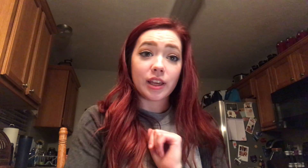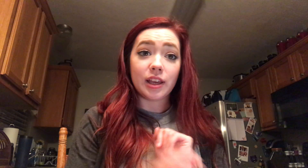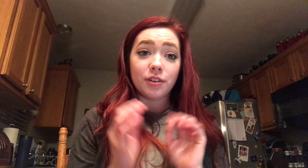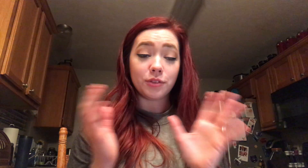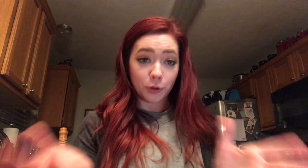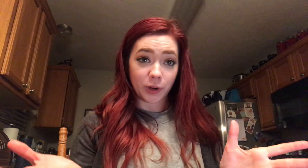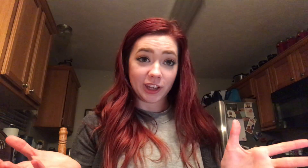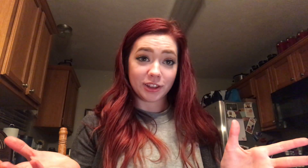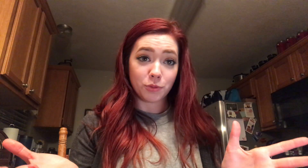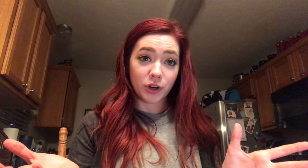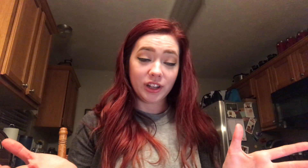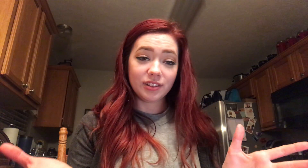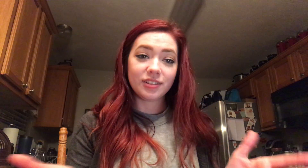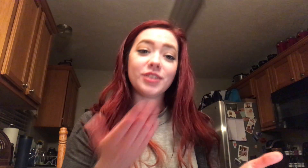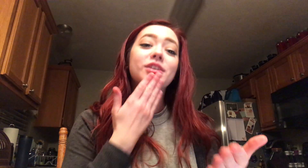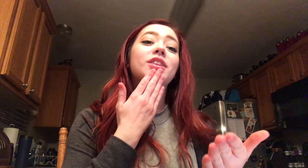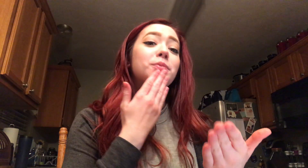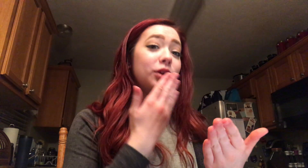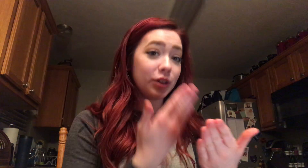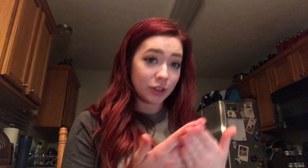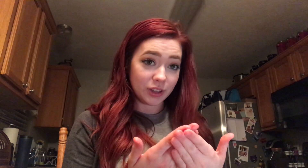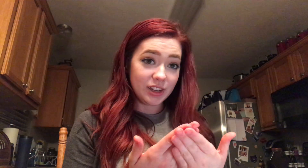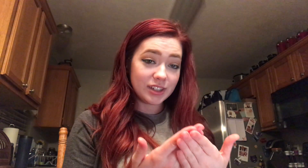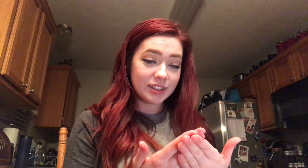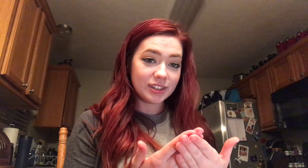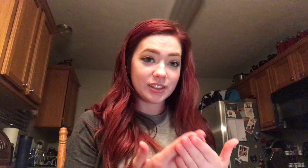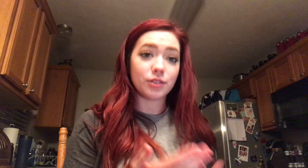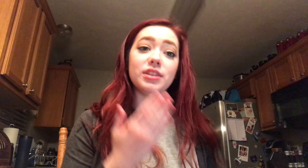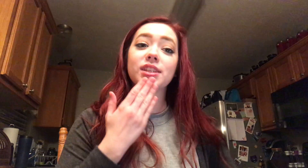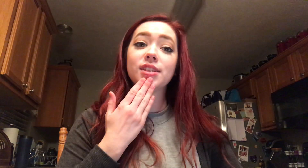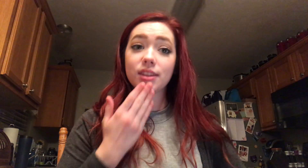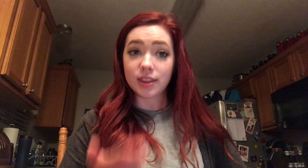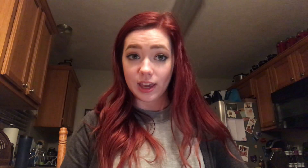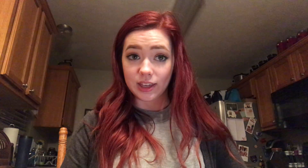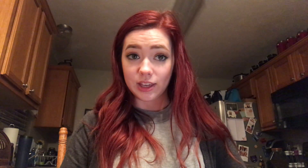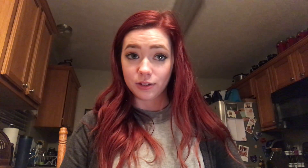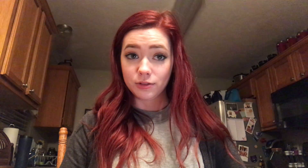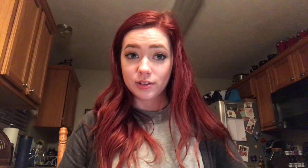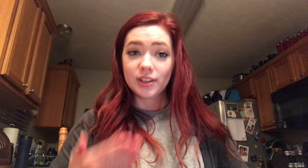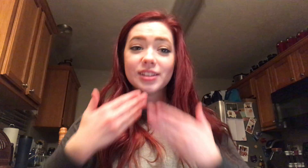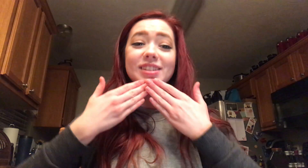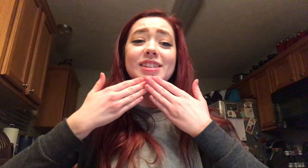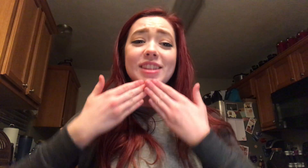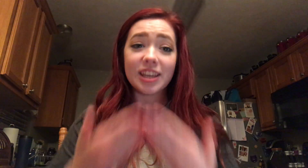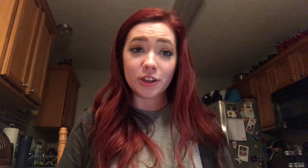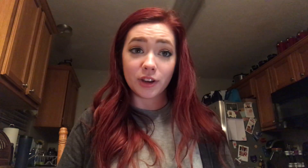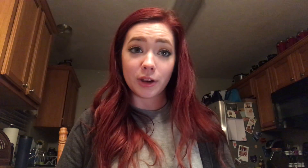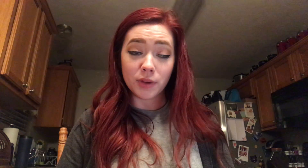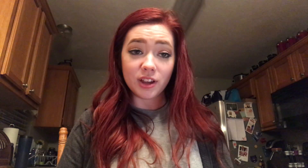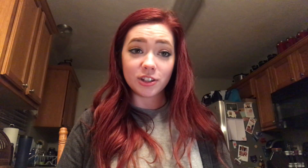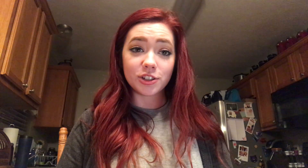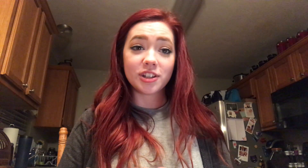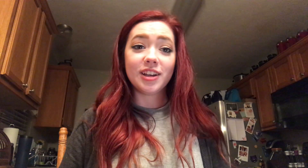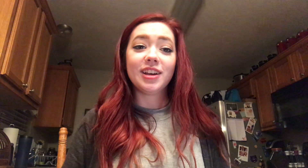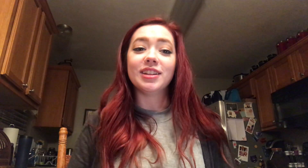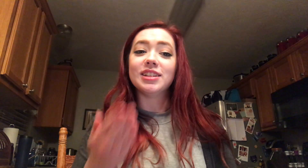If you're working in the morning, tell them good. So this is thank you. This is thank you very much. And this